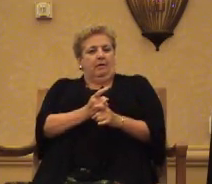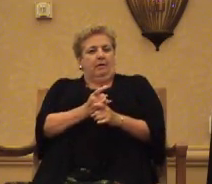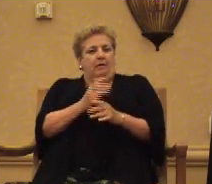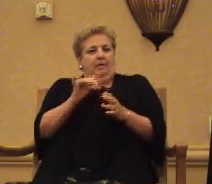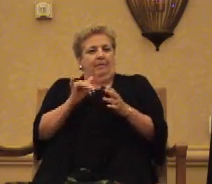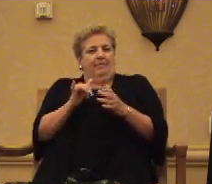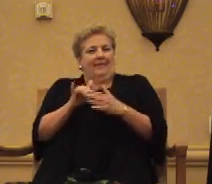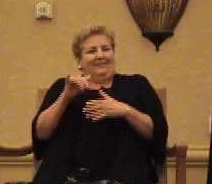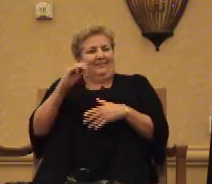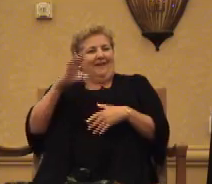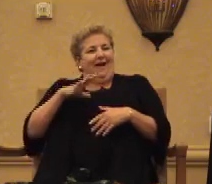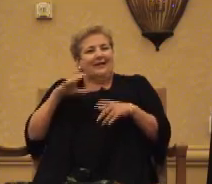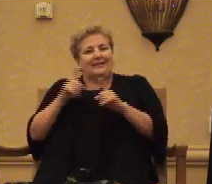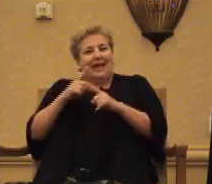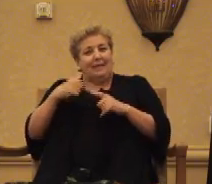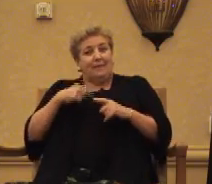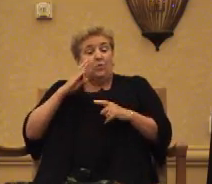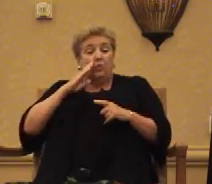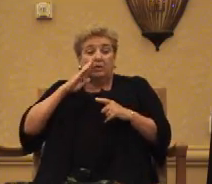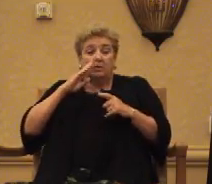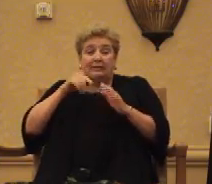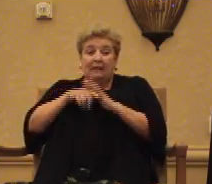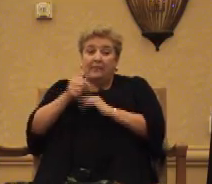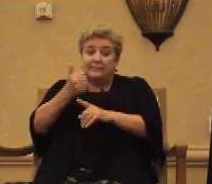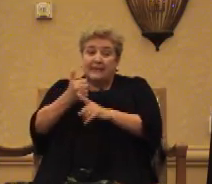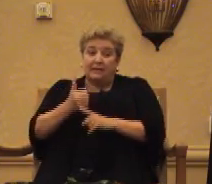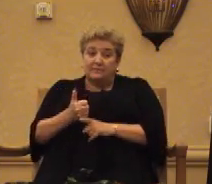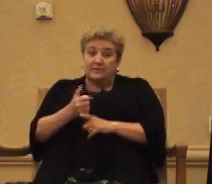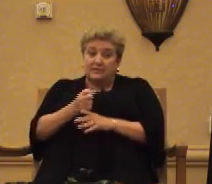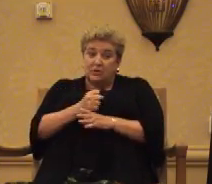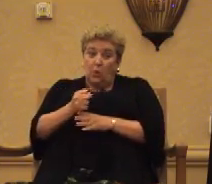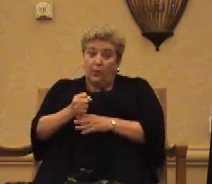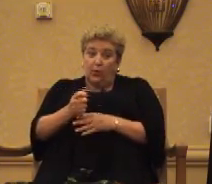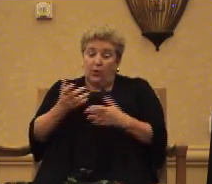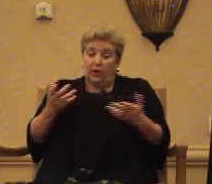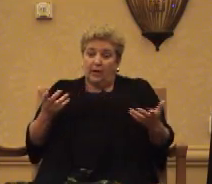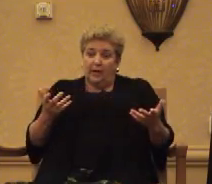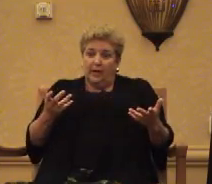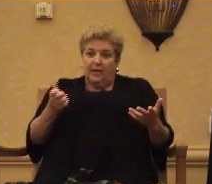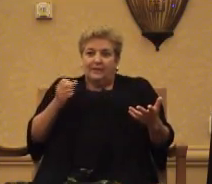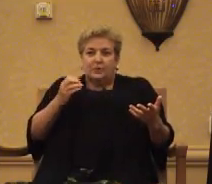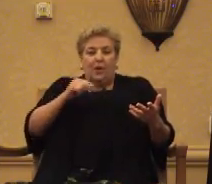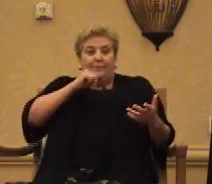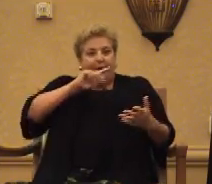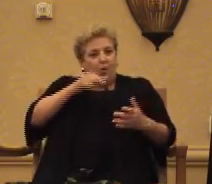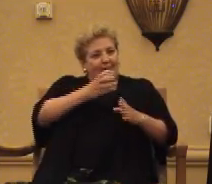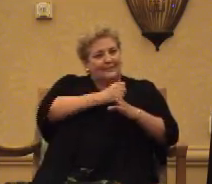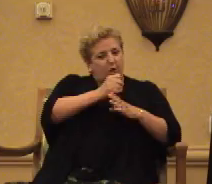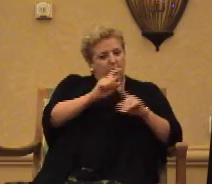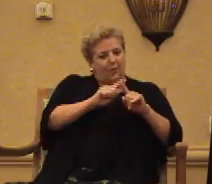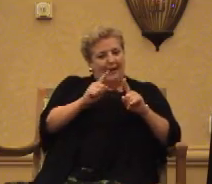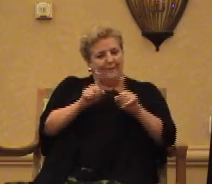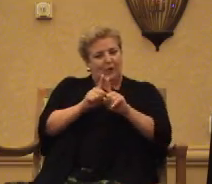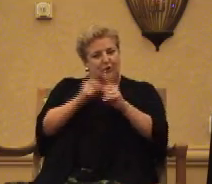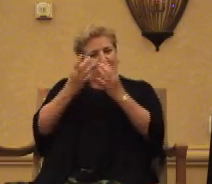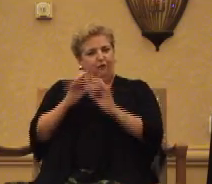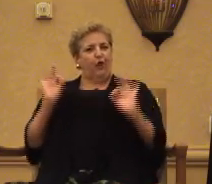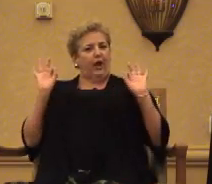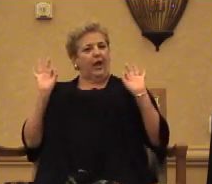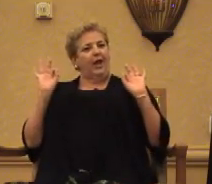me commit suicide sober. So I'm not only sober, but I'm free. And we'll talk, maybe